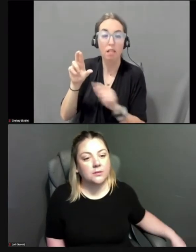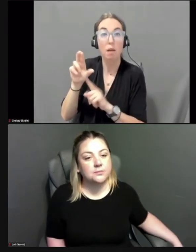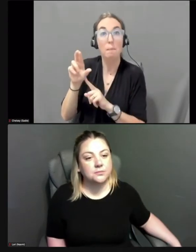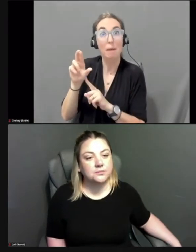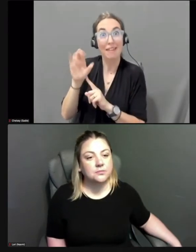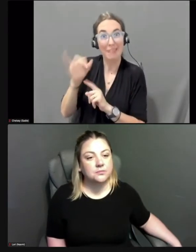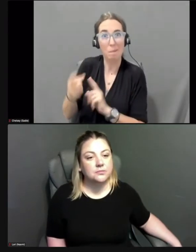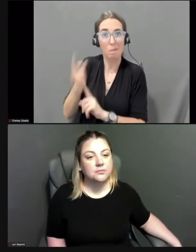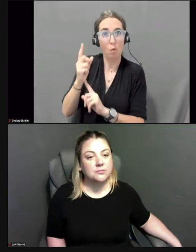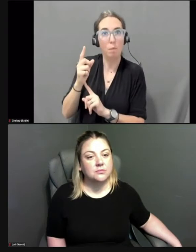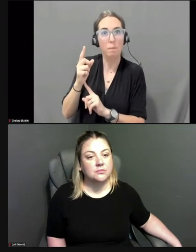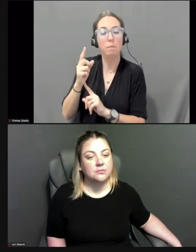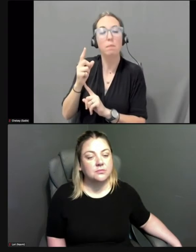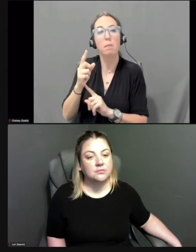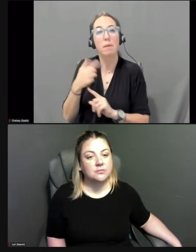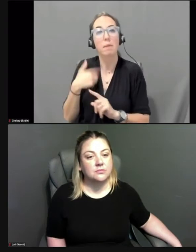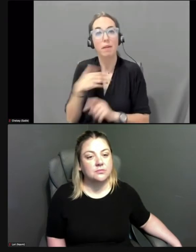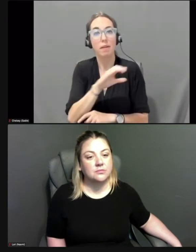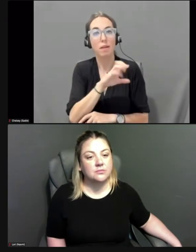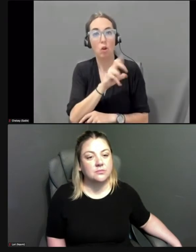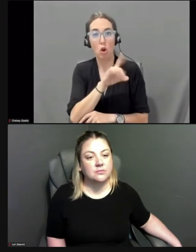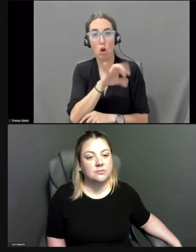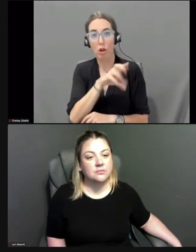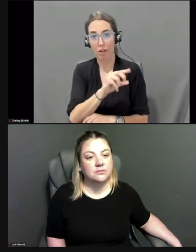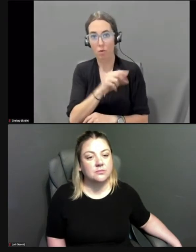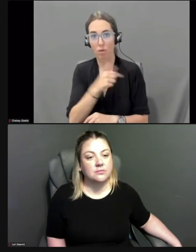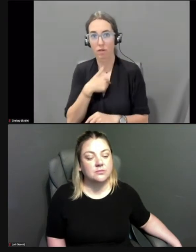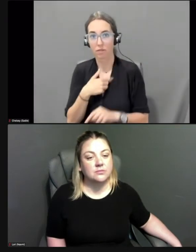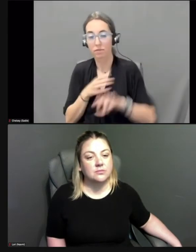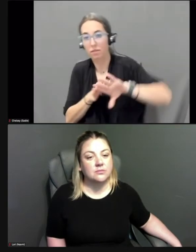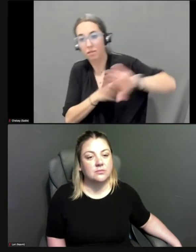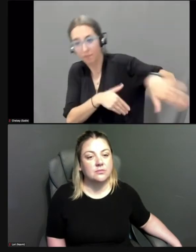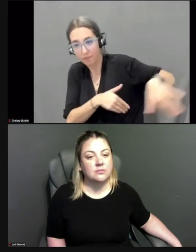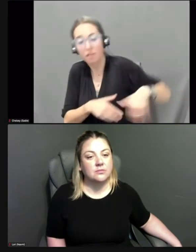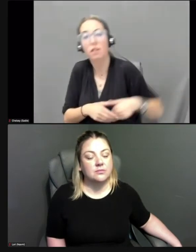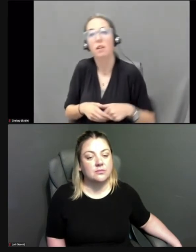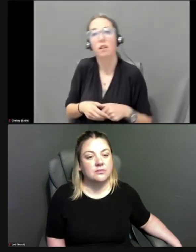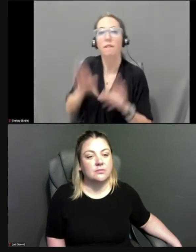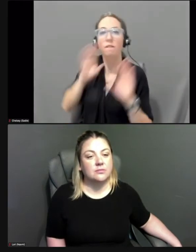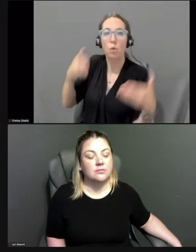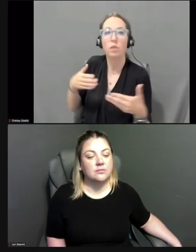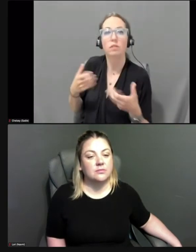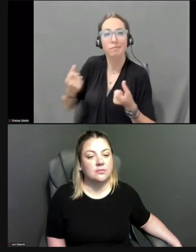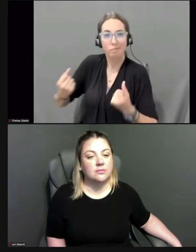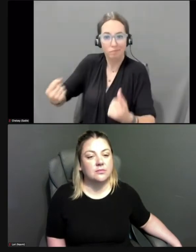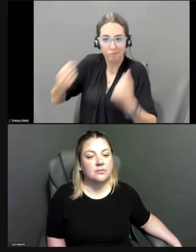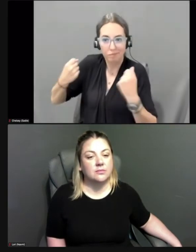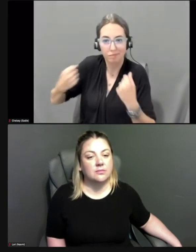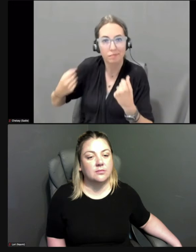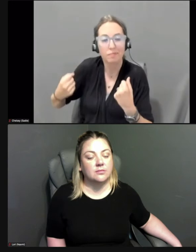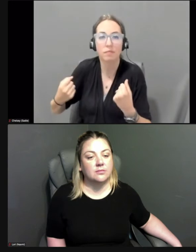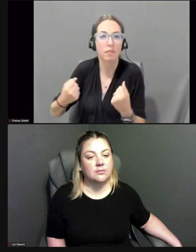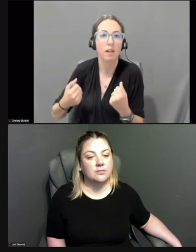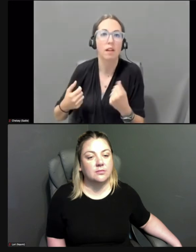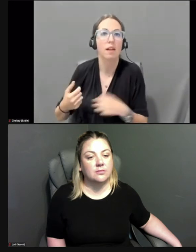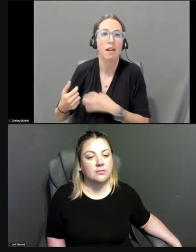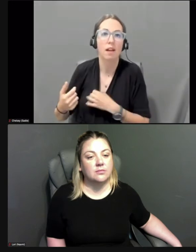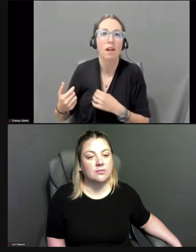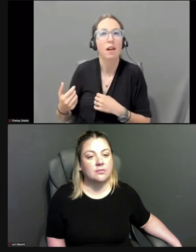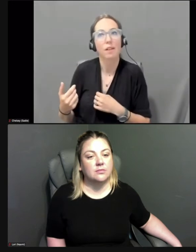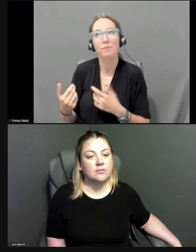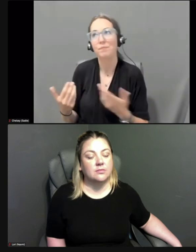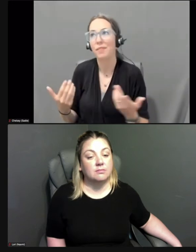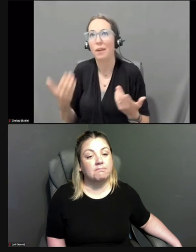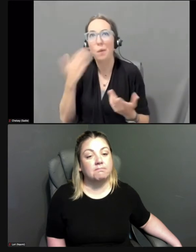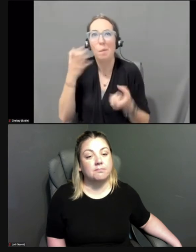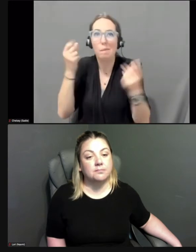from doing lots of cardio and learning how to lift weights. Not to sound super cliche, like that was a big game changer for